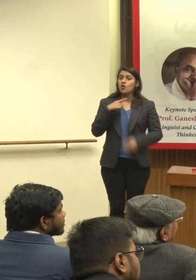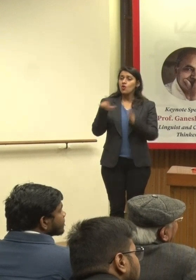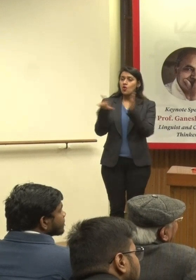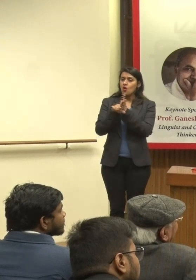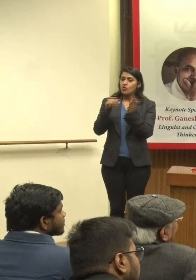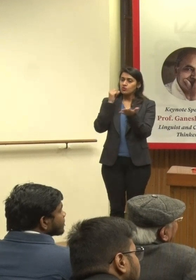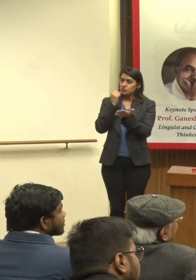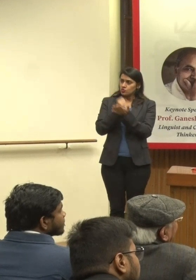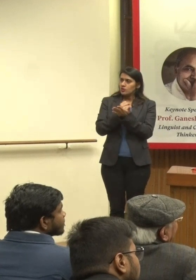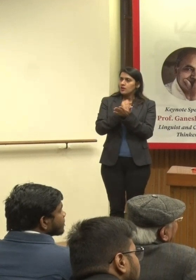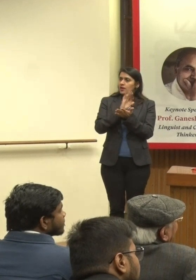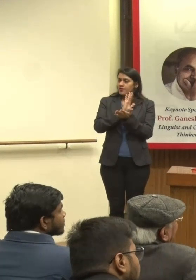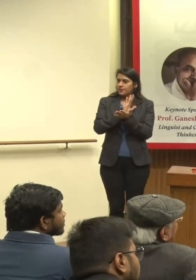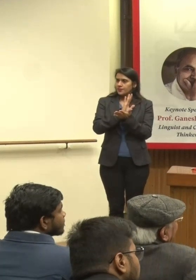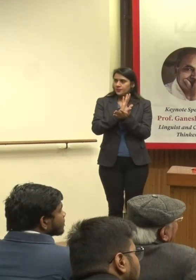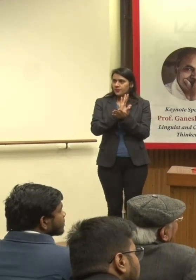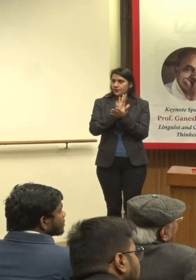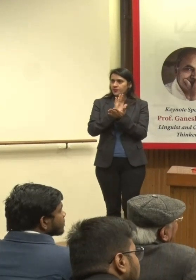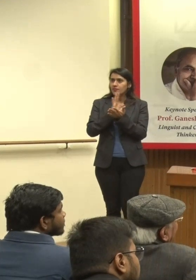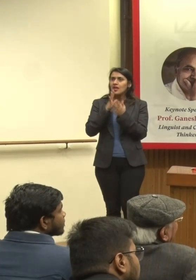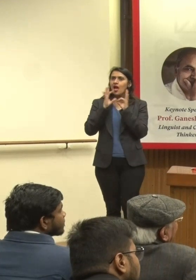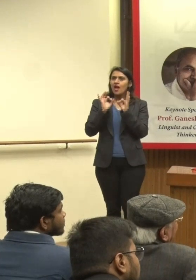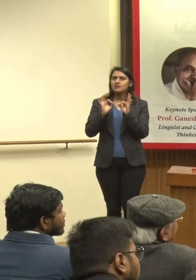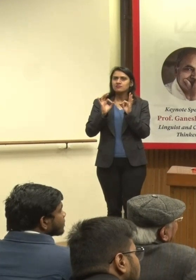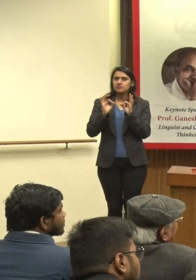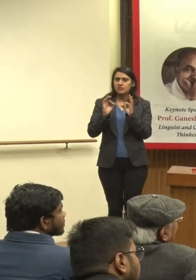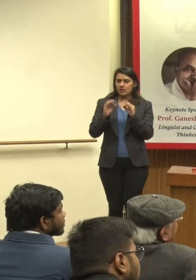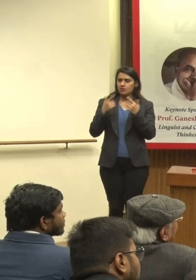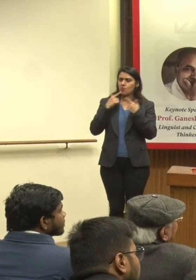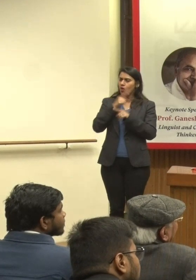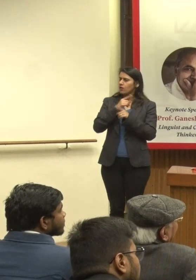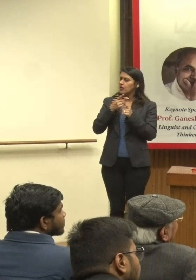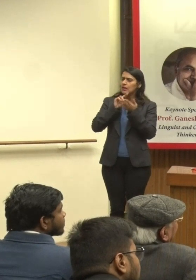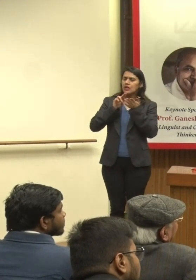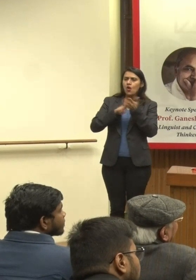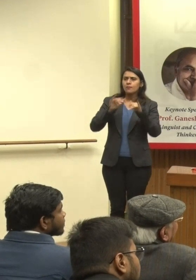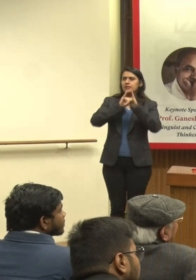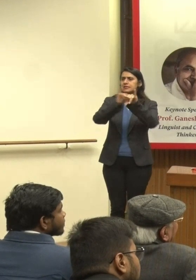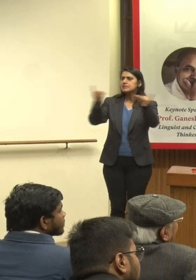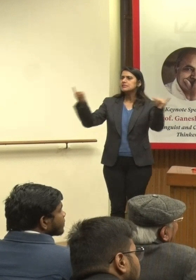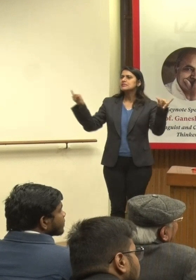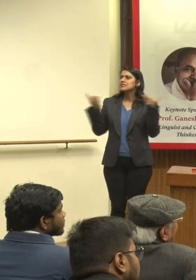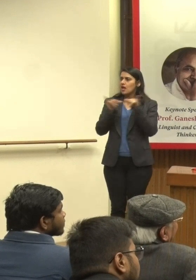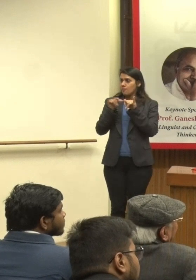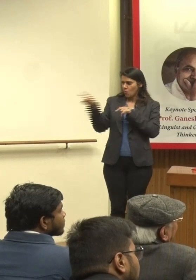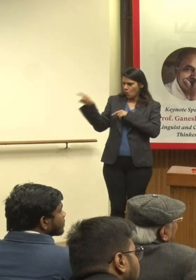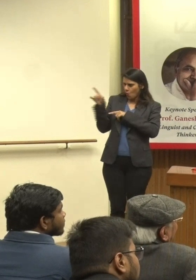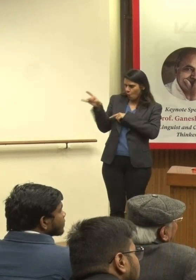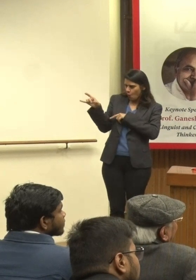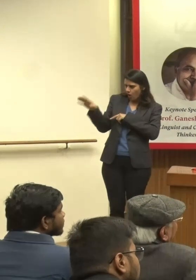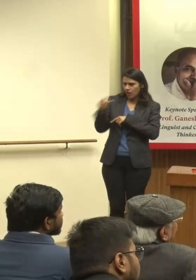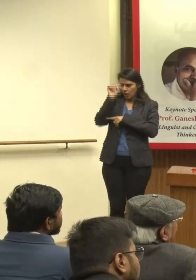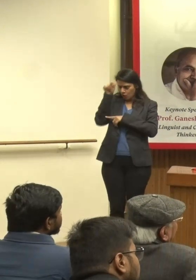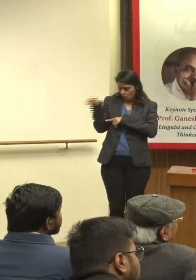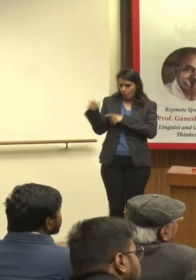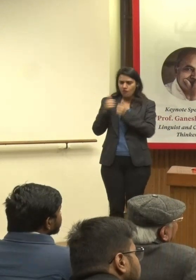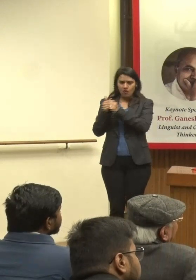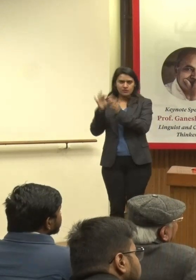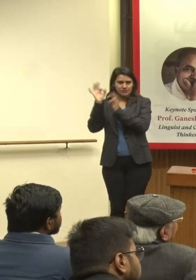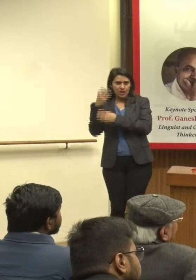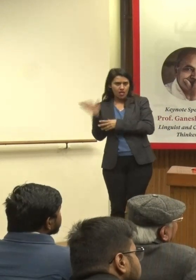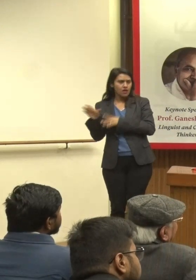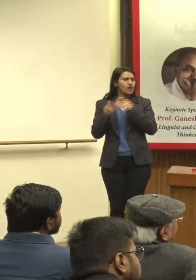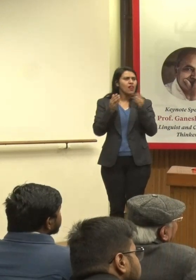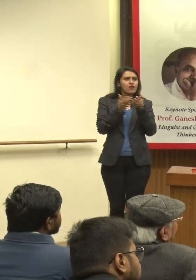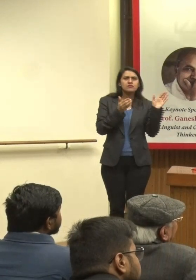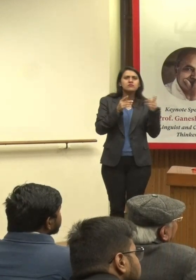towards creating classless, casteless, varnaless society. But in its